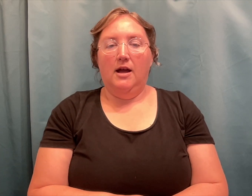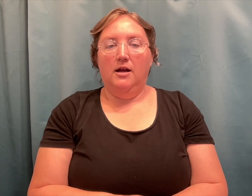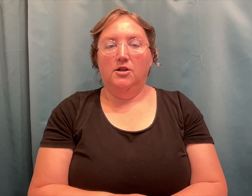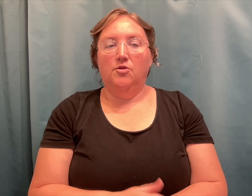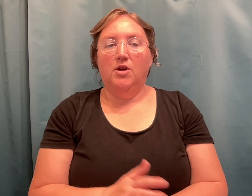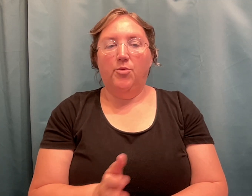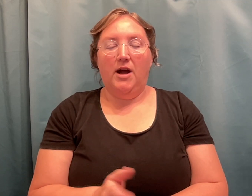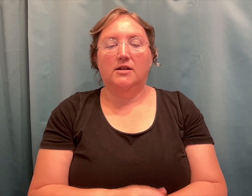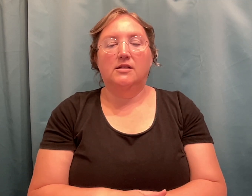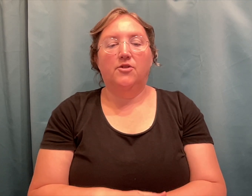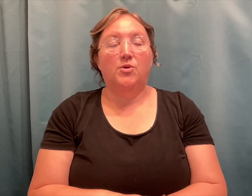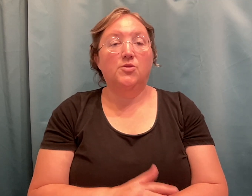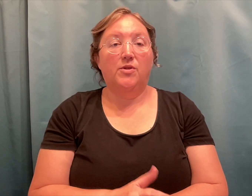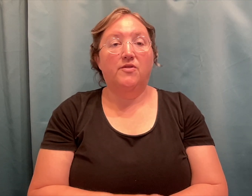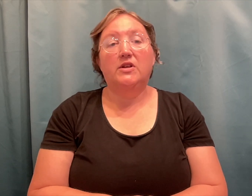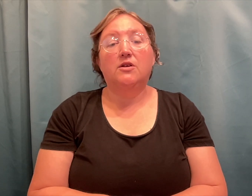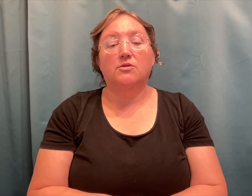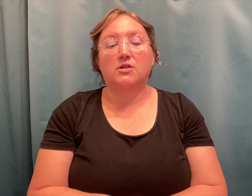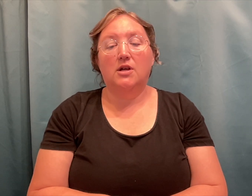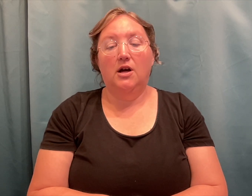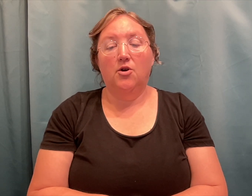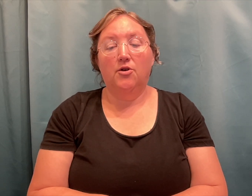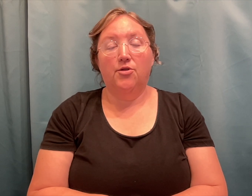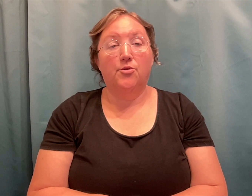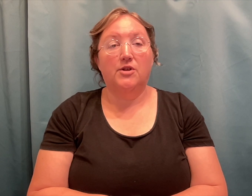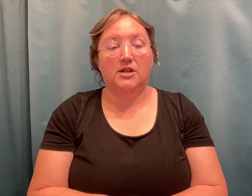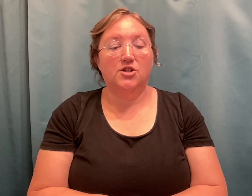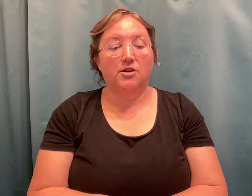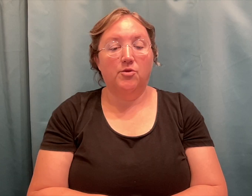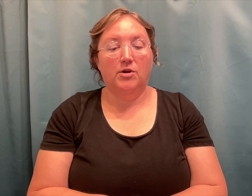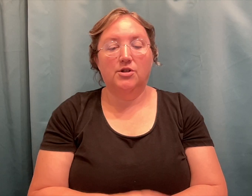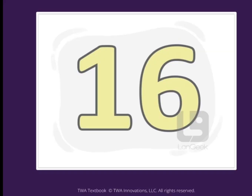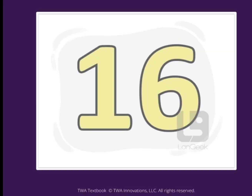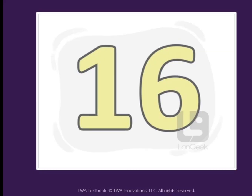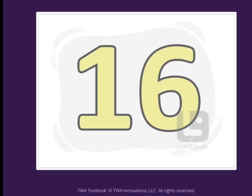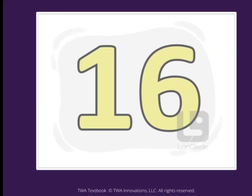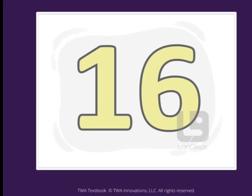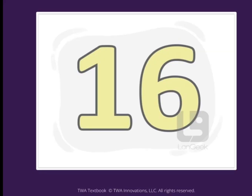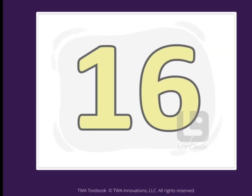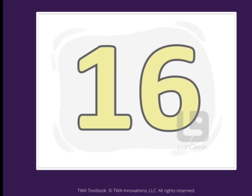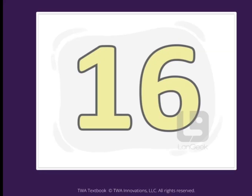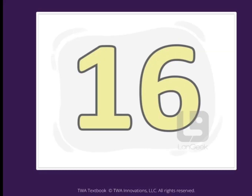and you can practice the other ones with the videos or through the dictionary if you want to.